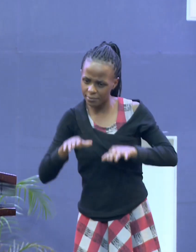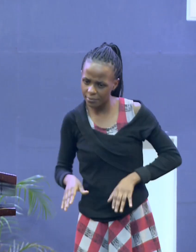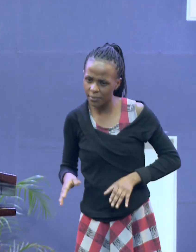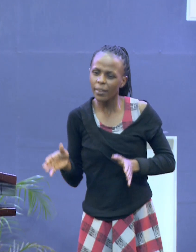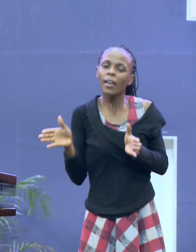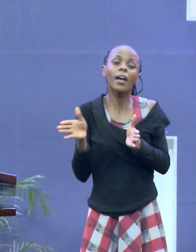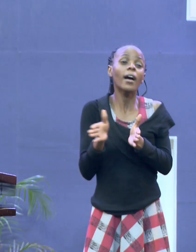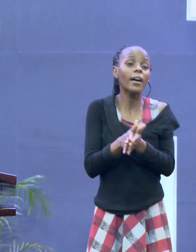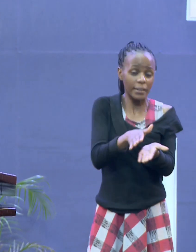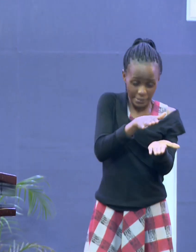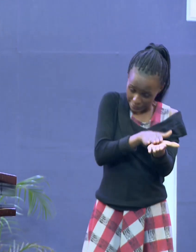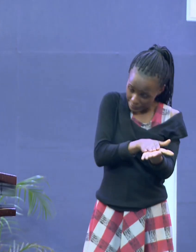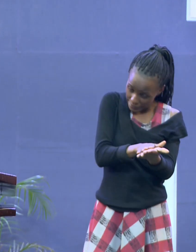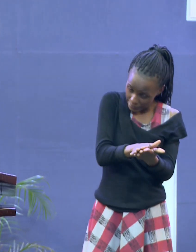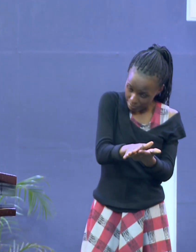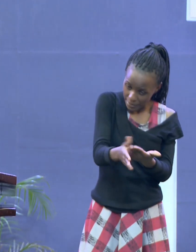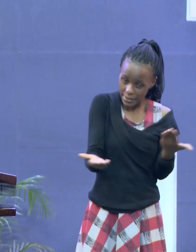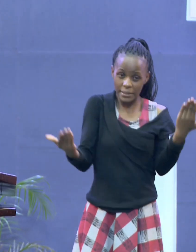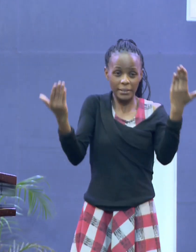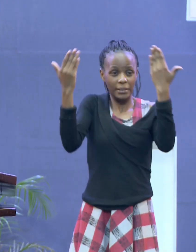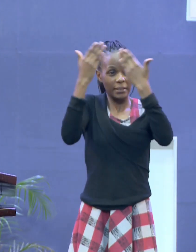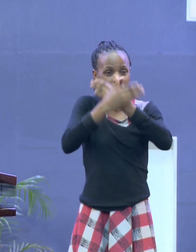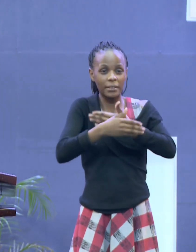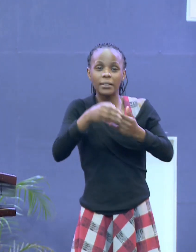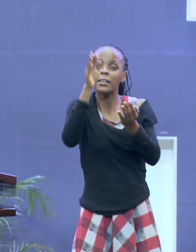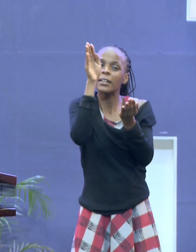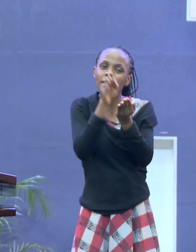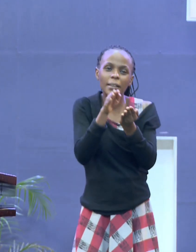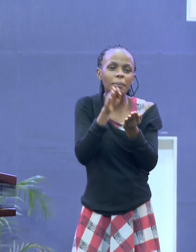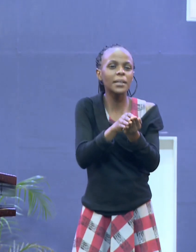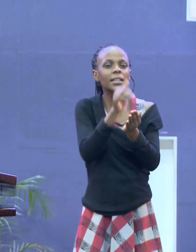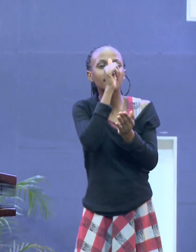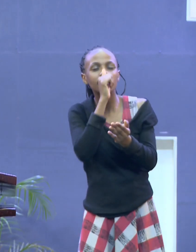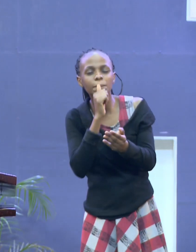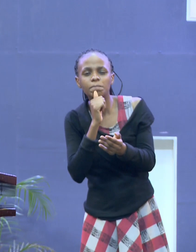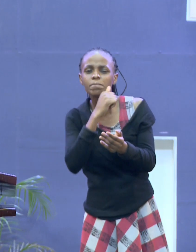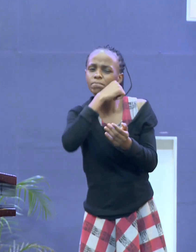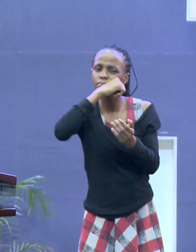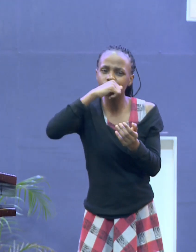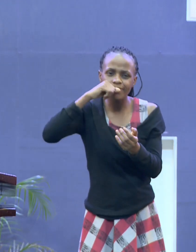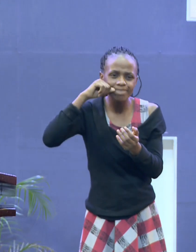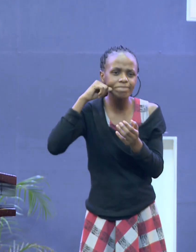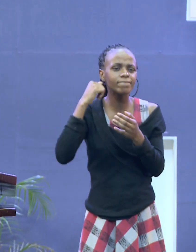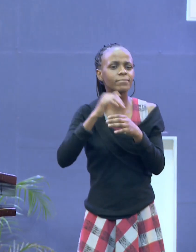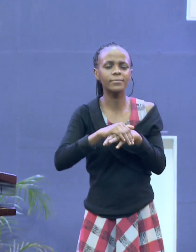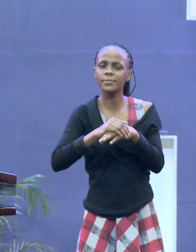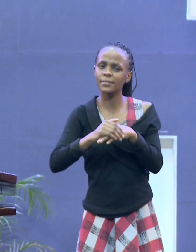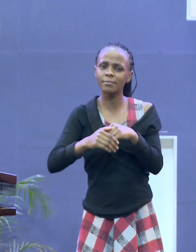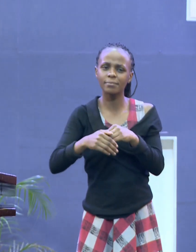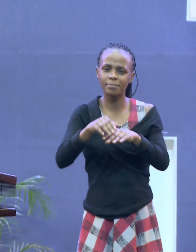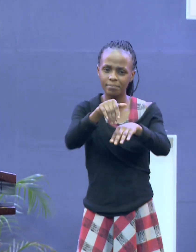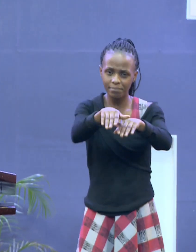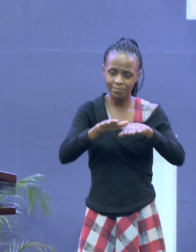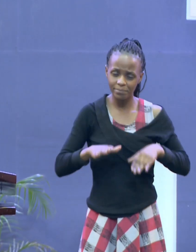And spend their nights keeping secret vigil. Abasula mbifo